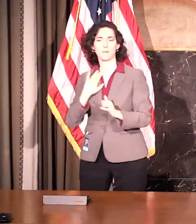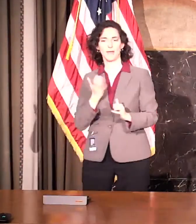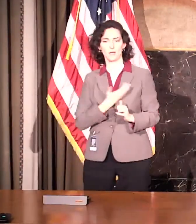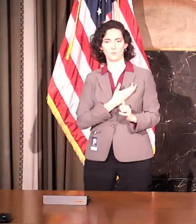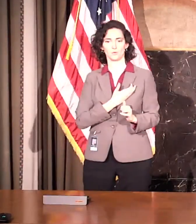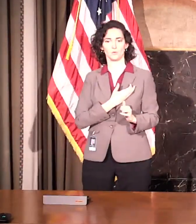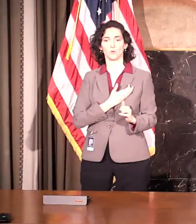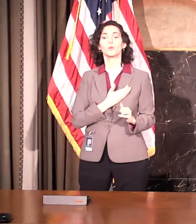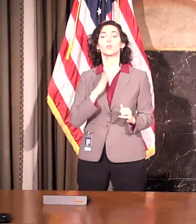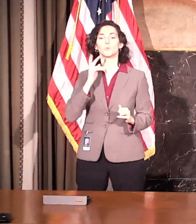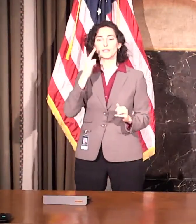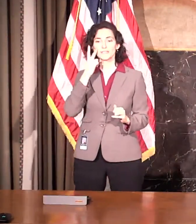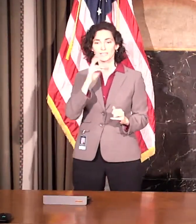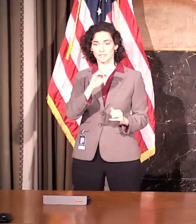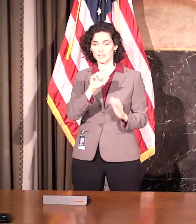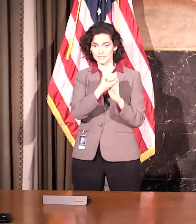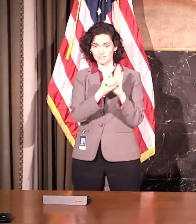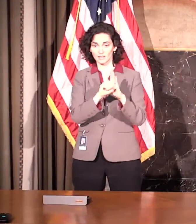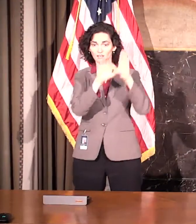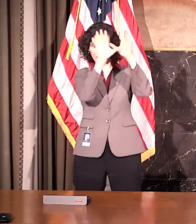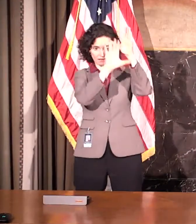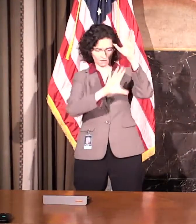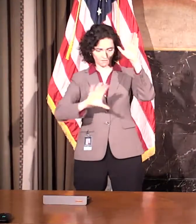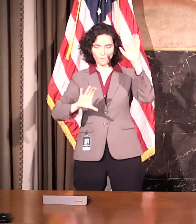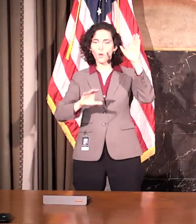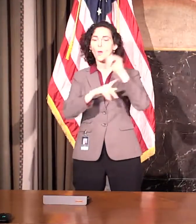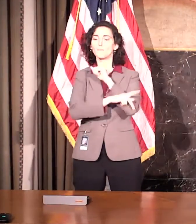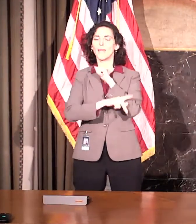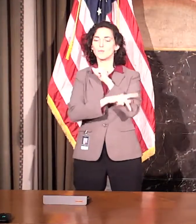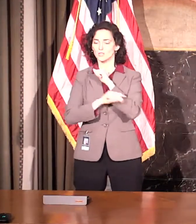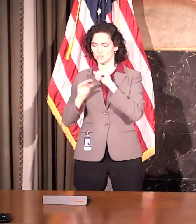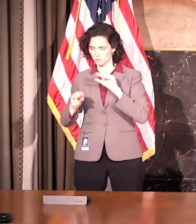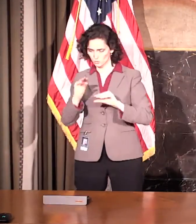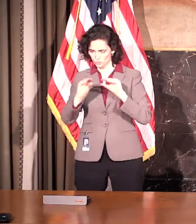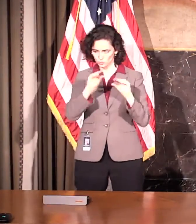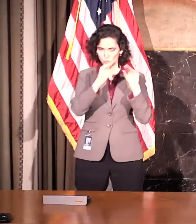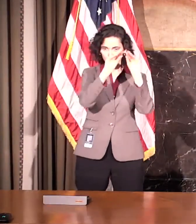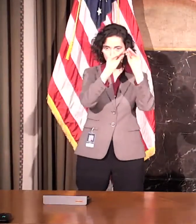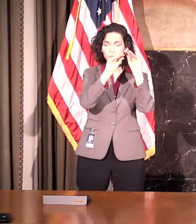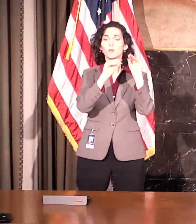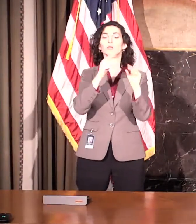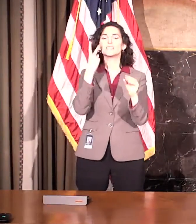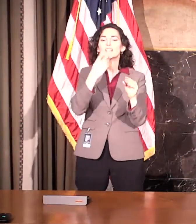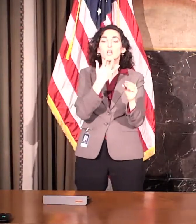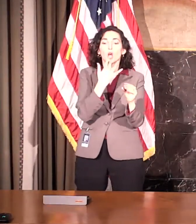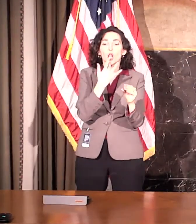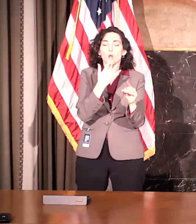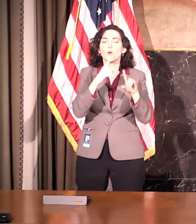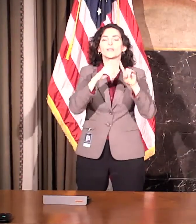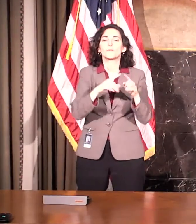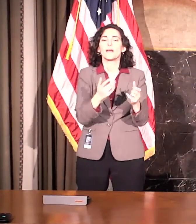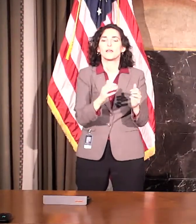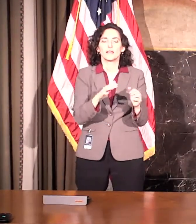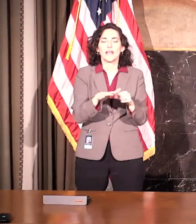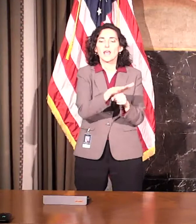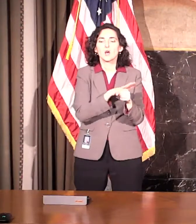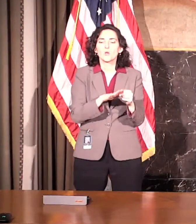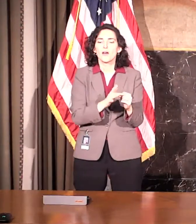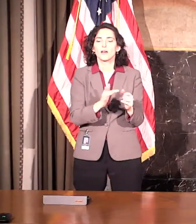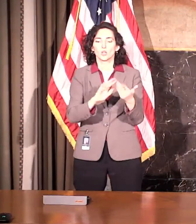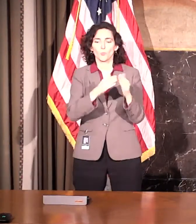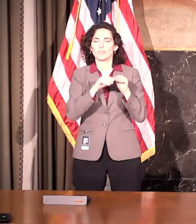parish by parish, and each parish will be color-coded based on the community transmission risk. And